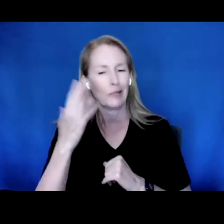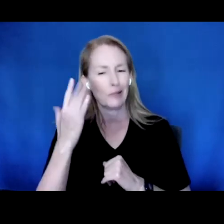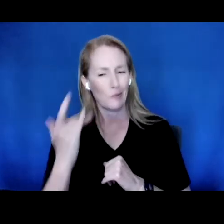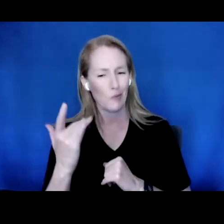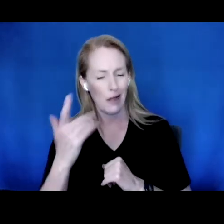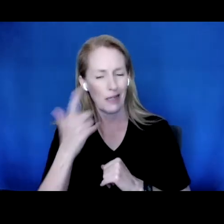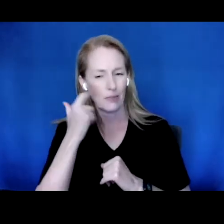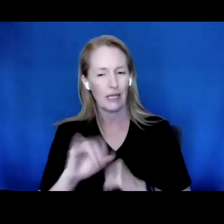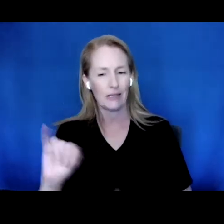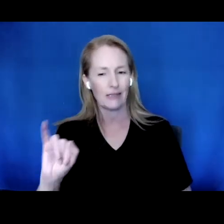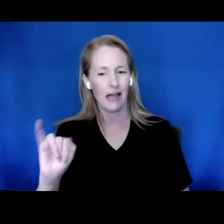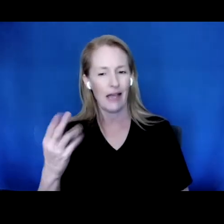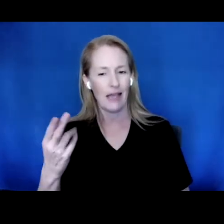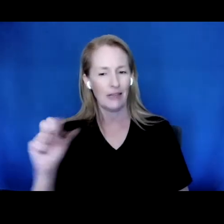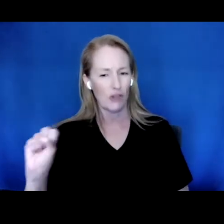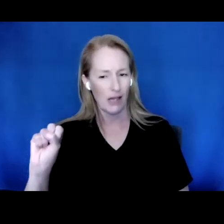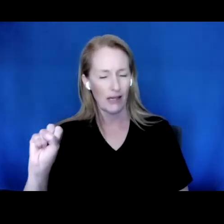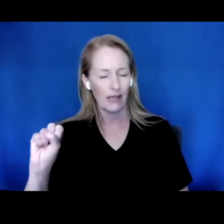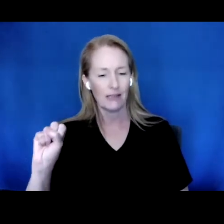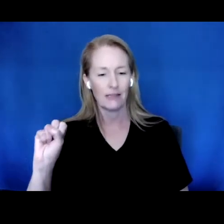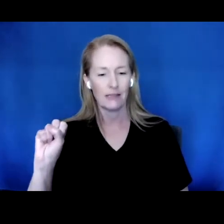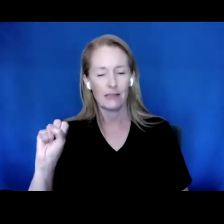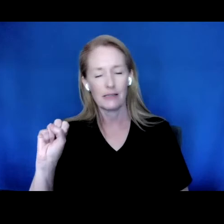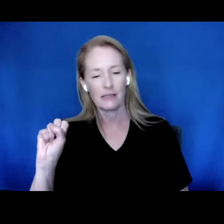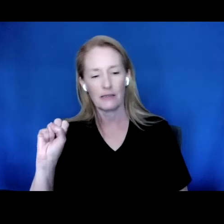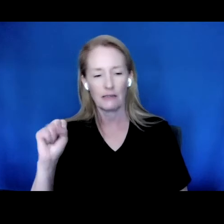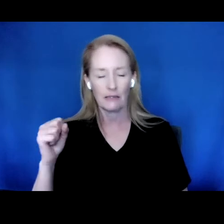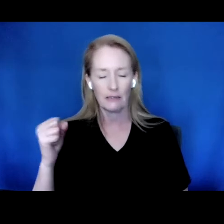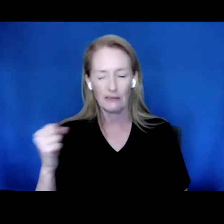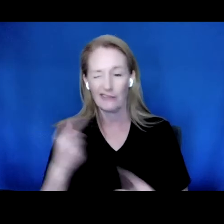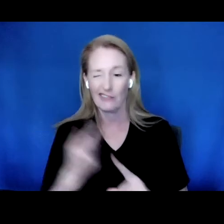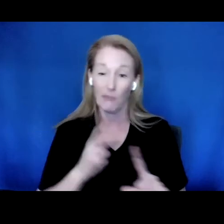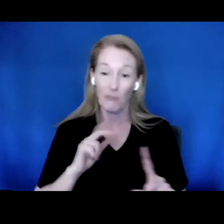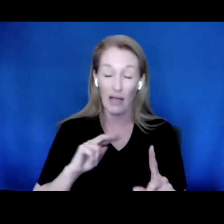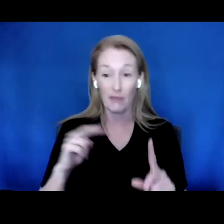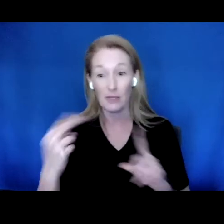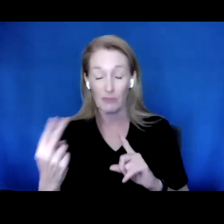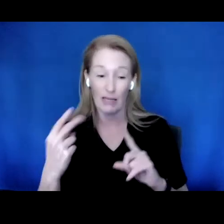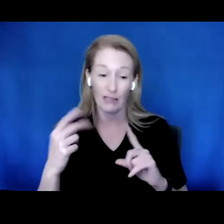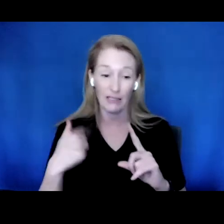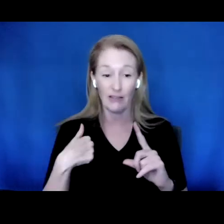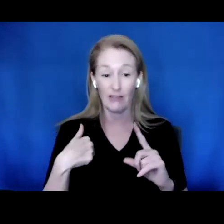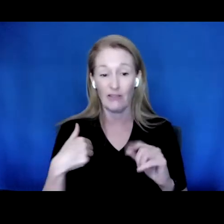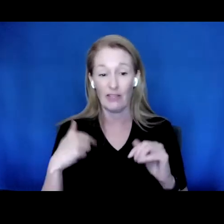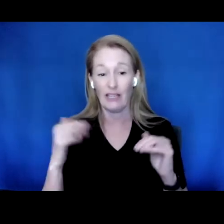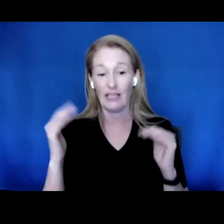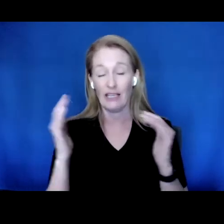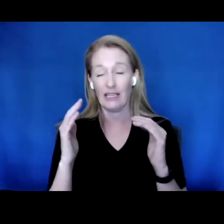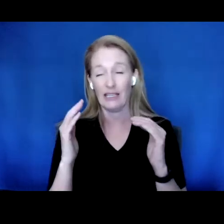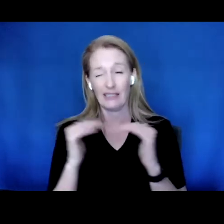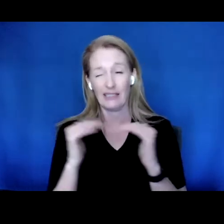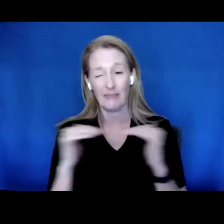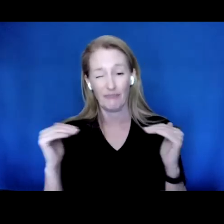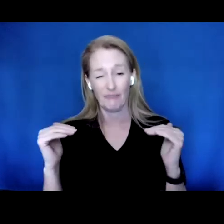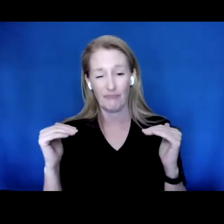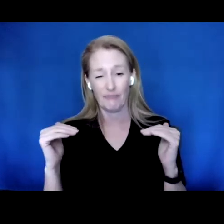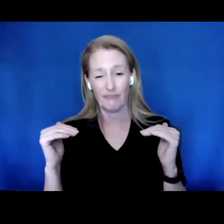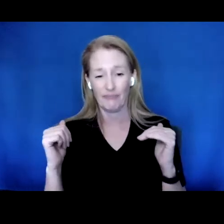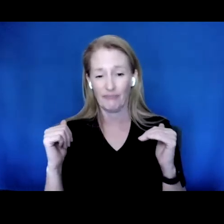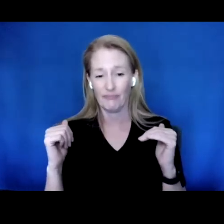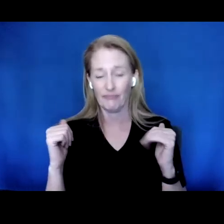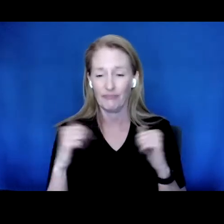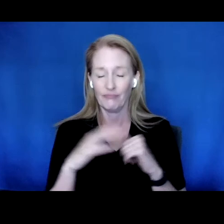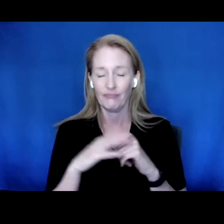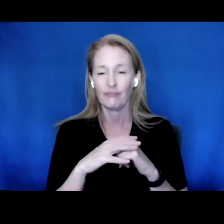payer of birth from my perspective, but I'm not exactly sure if it's an insurance similar to Medicaid or Medicare.